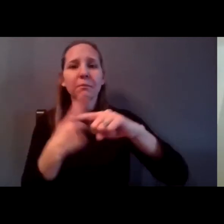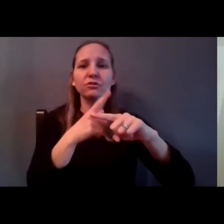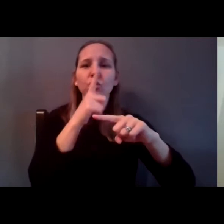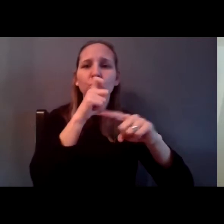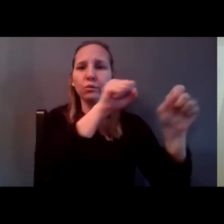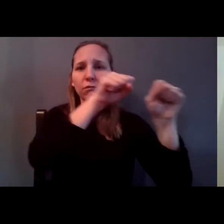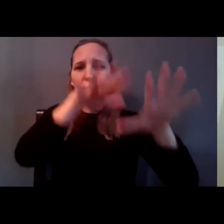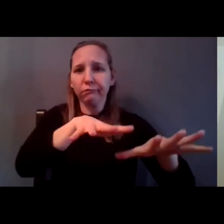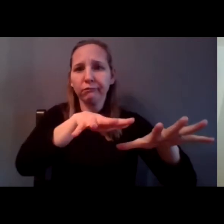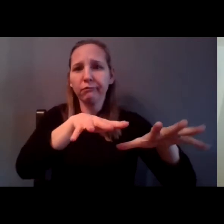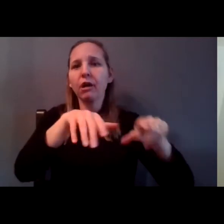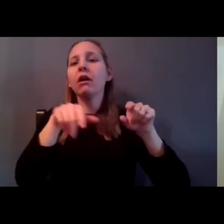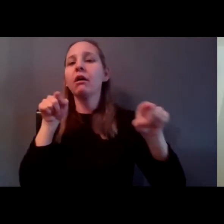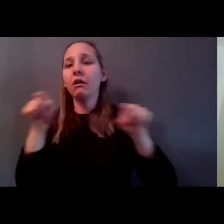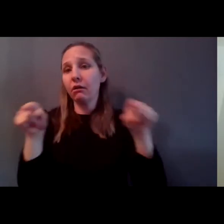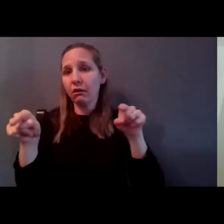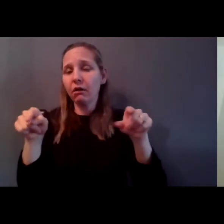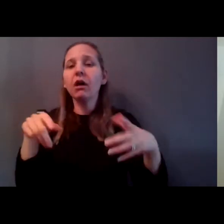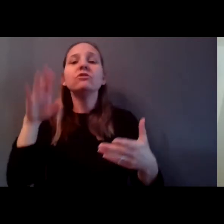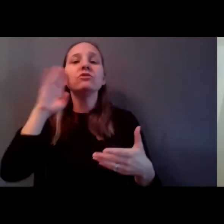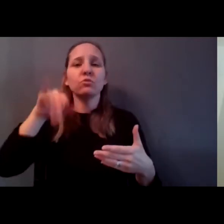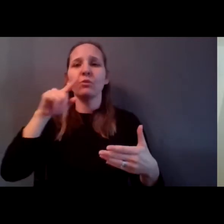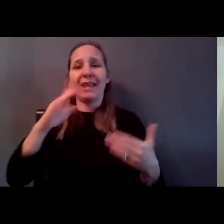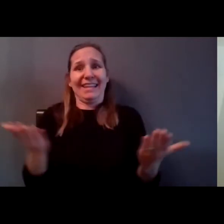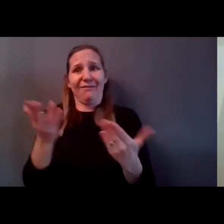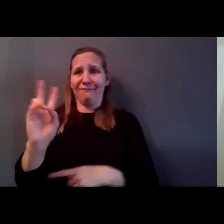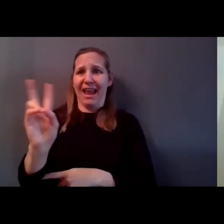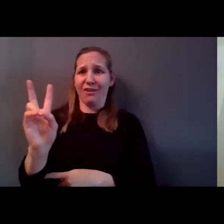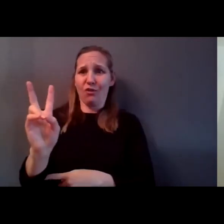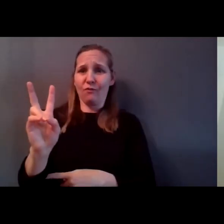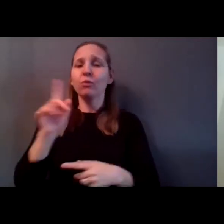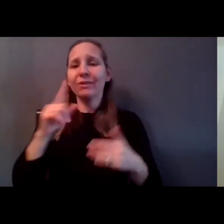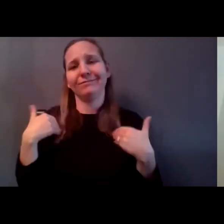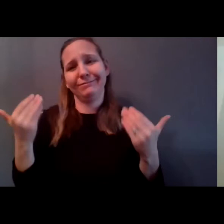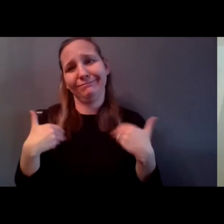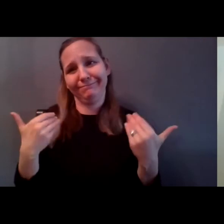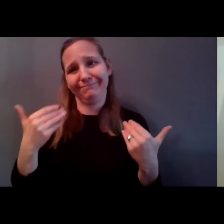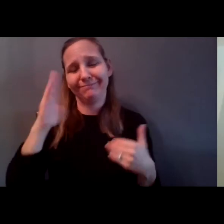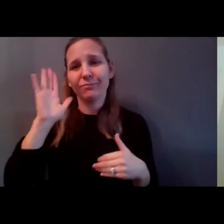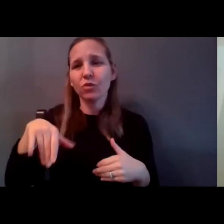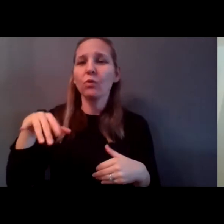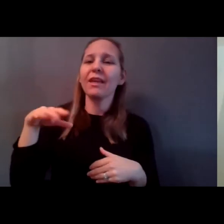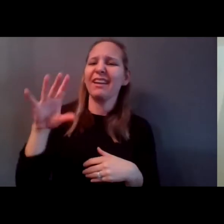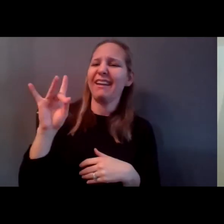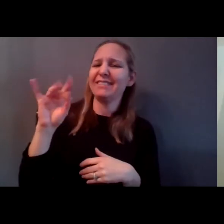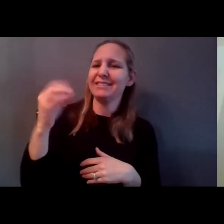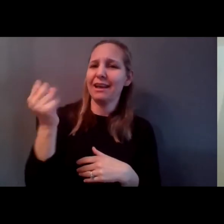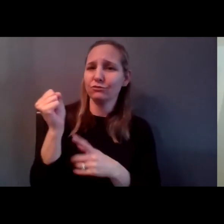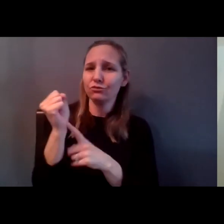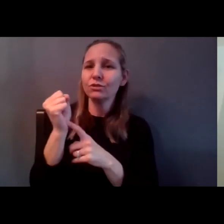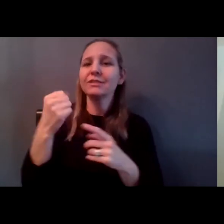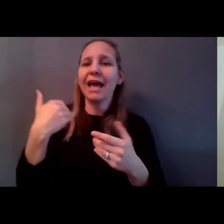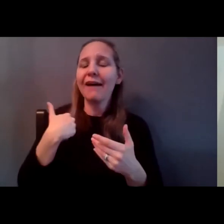We're a young city in Vancouver. Certainly, the late 1800s was very dynamic with